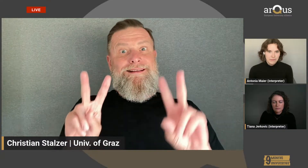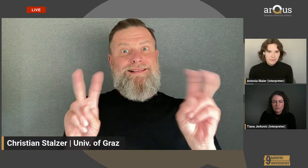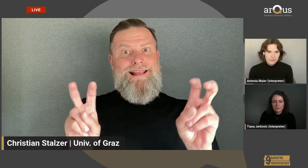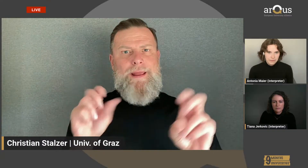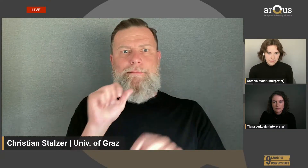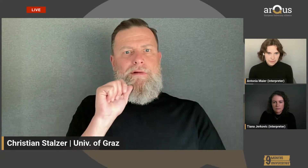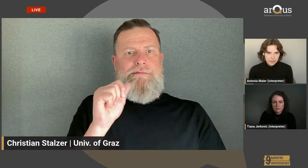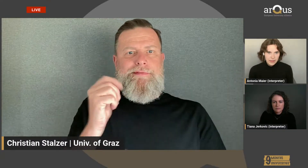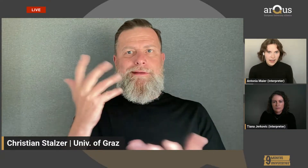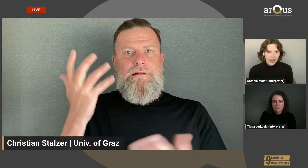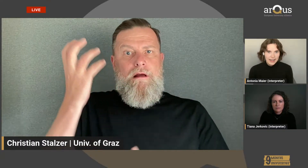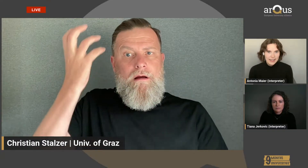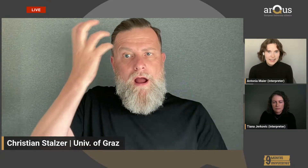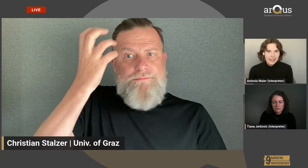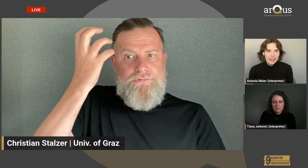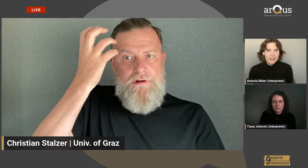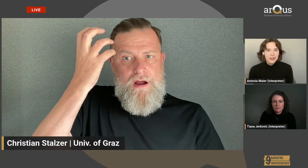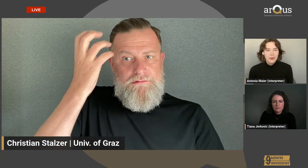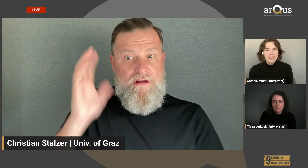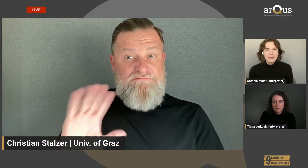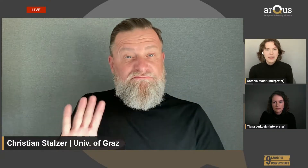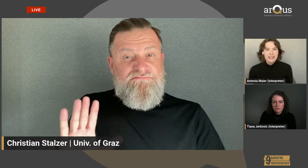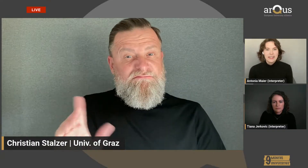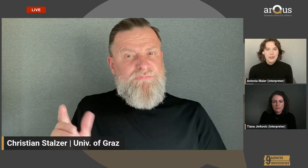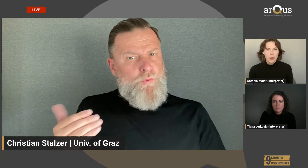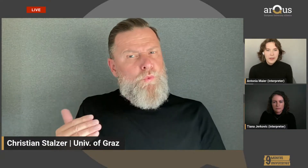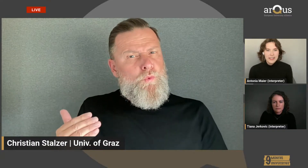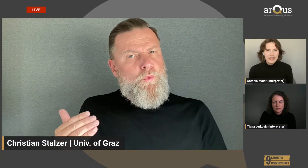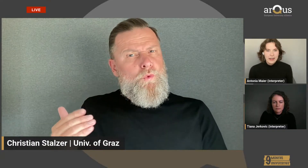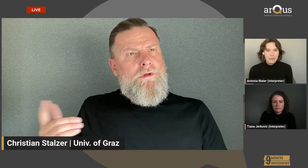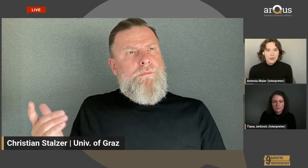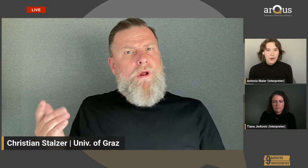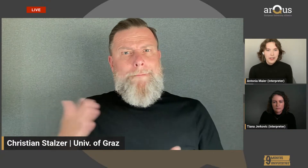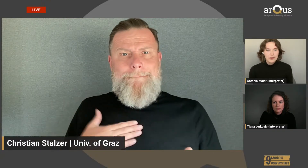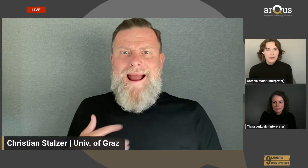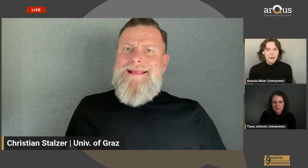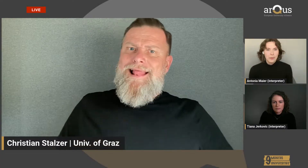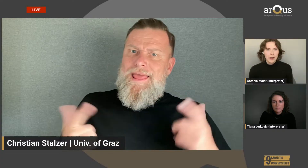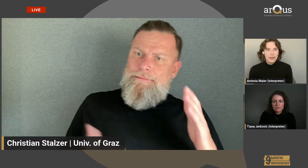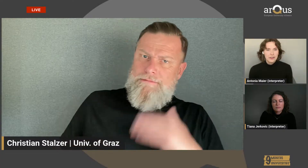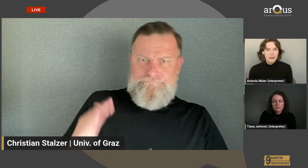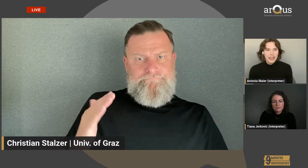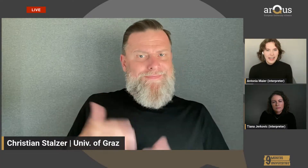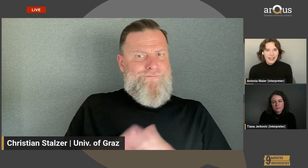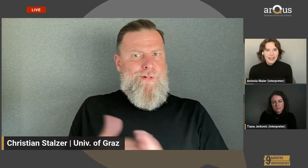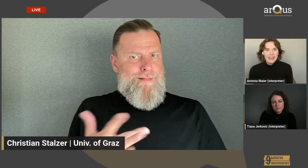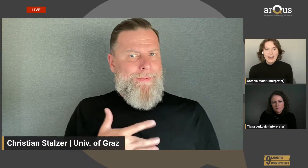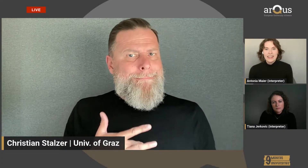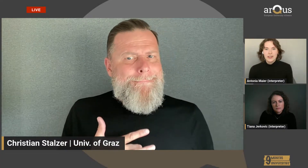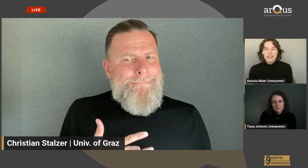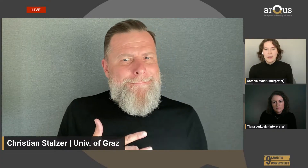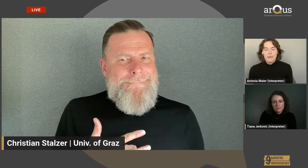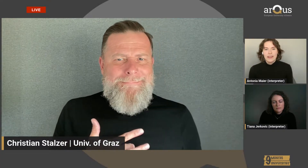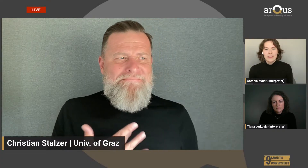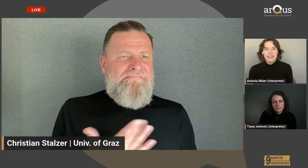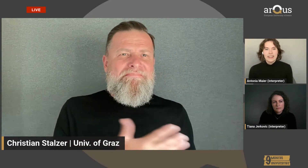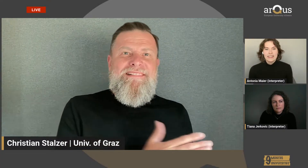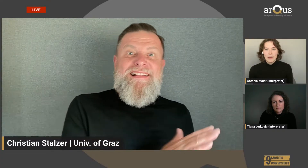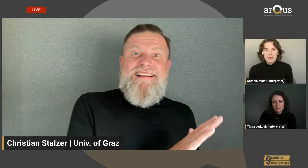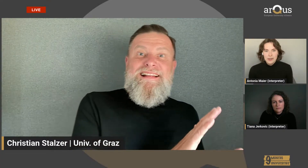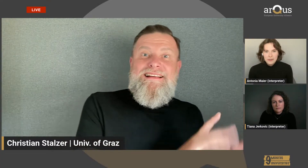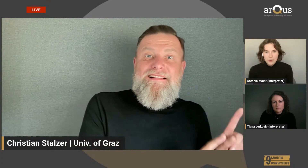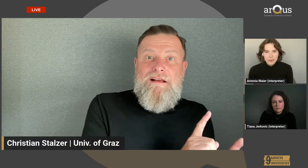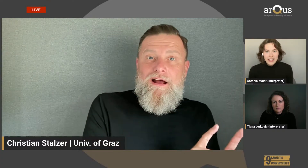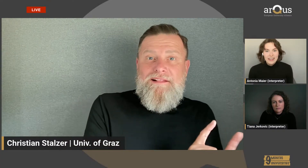person. And so this means the topics that I'm talking to you about today is not something that